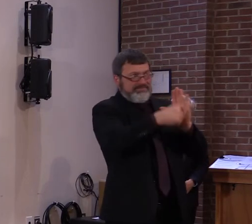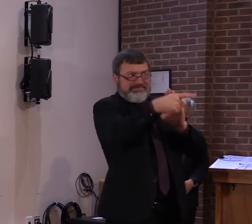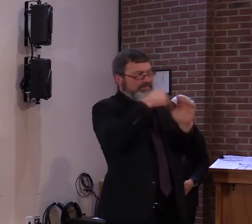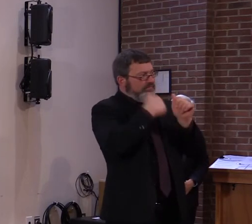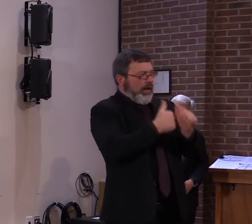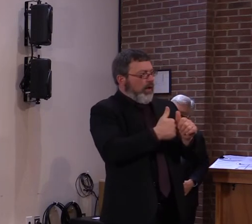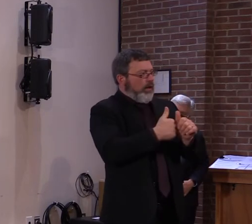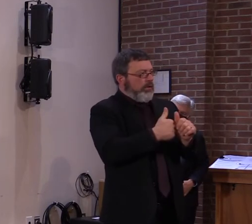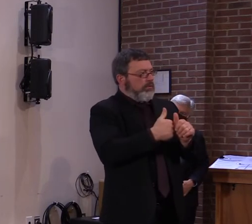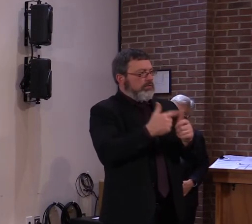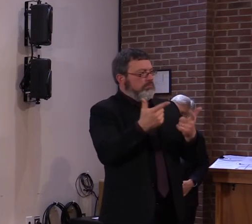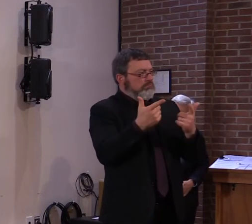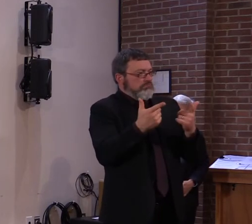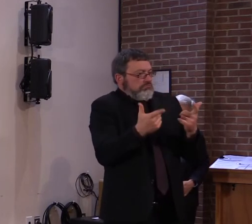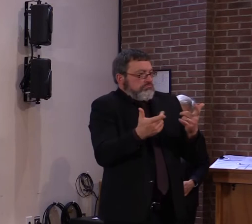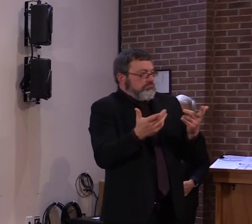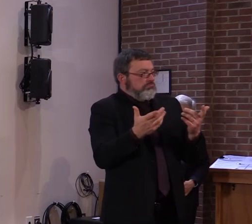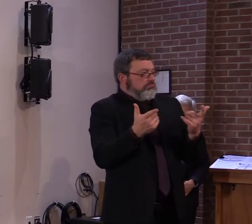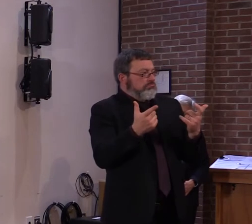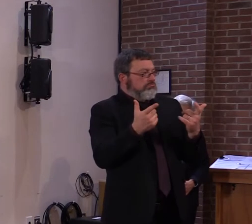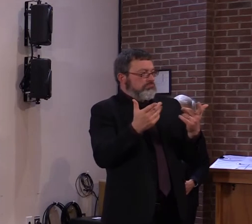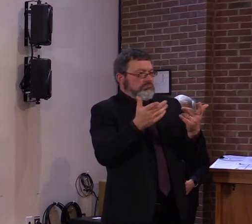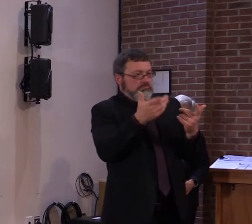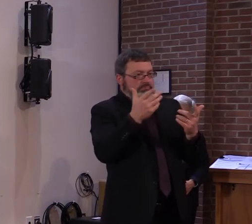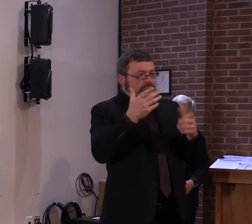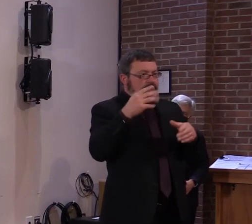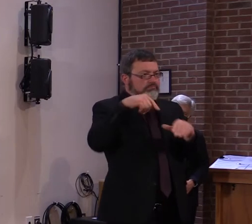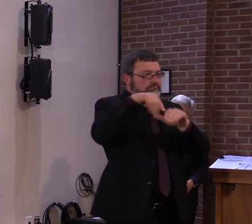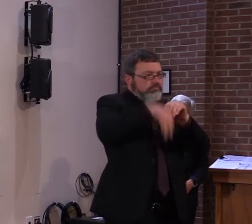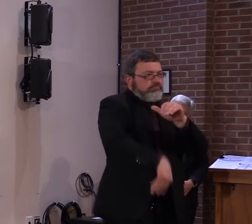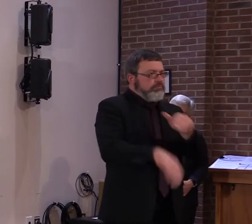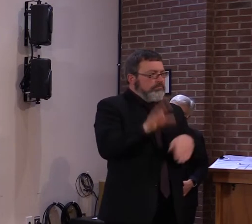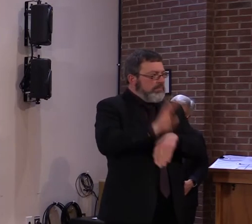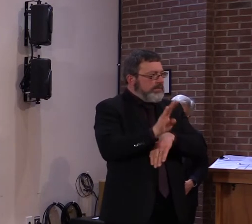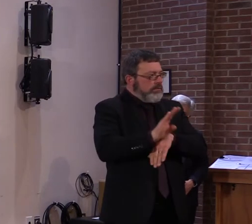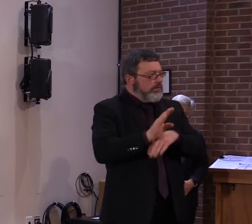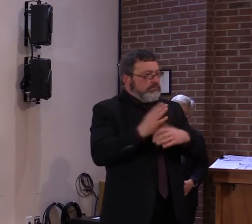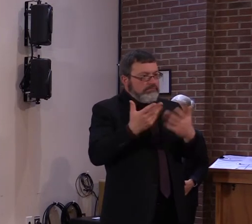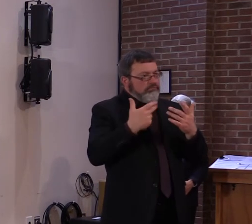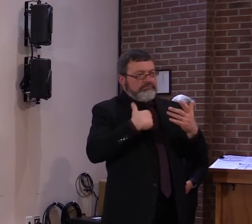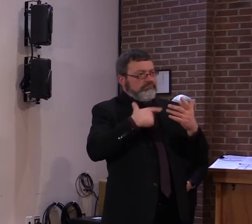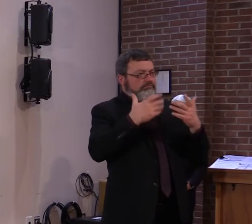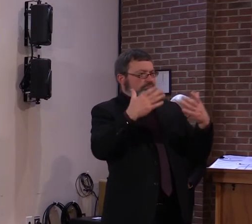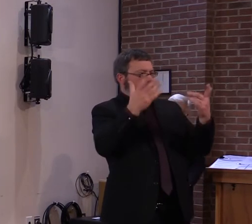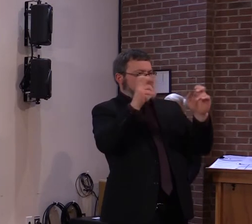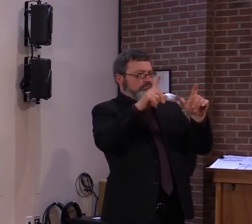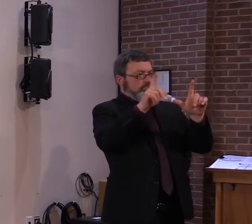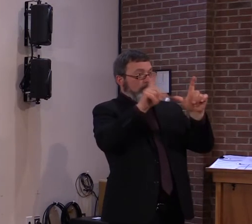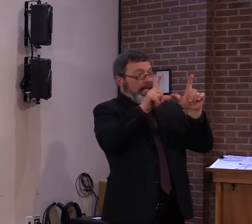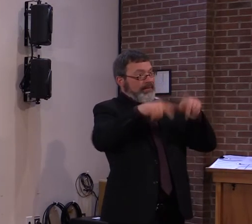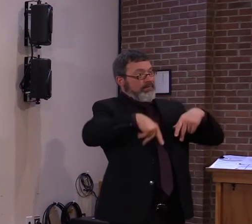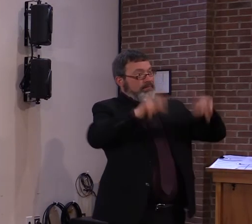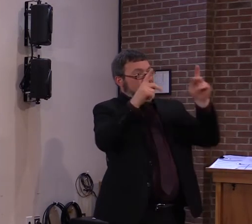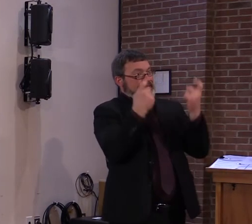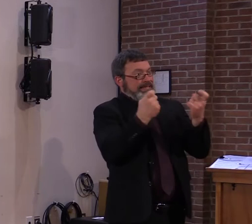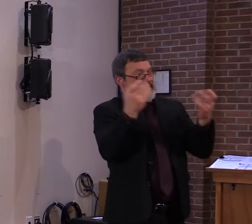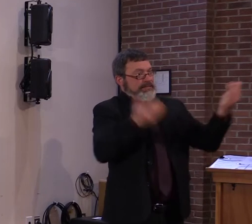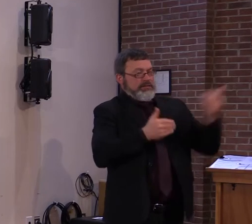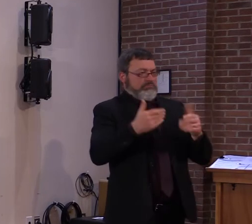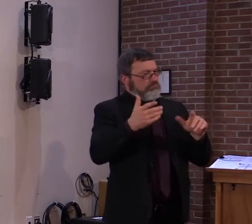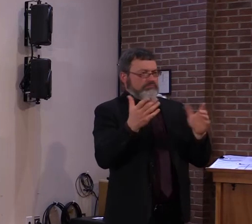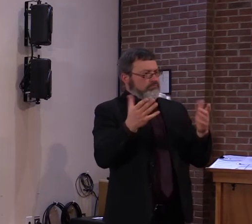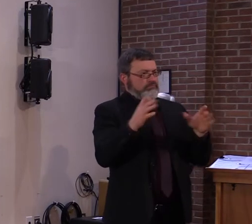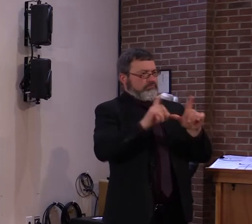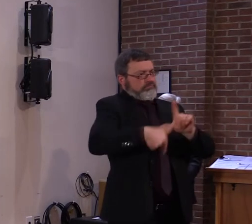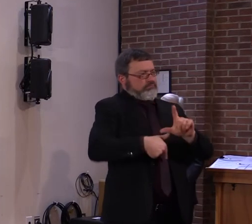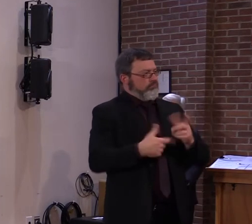lose their privileges to ski in Vermont. They'll get their passes pulled. So I think there is some incentive for those coming from